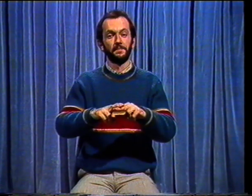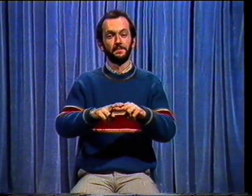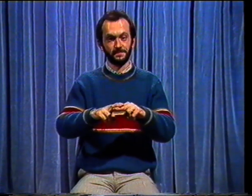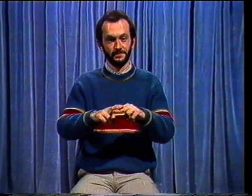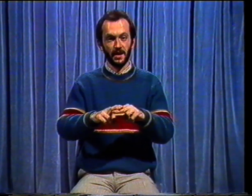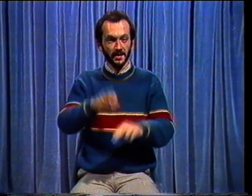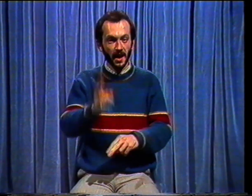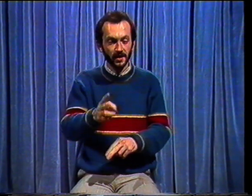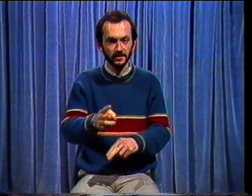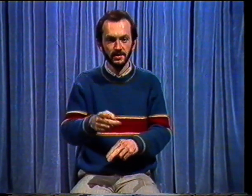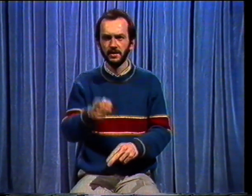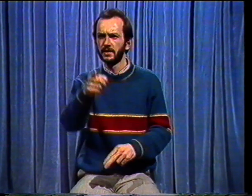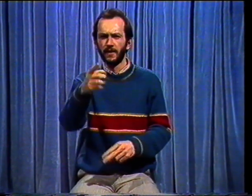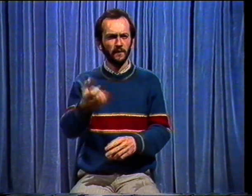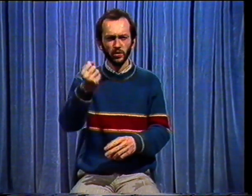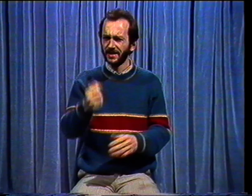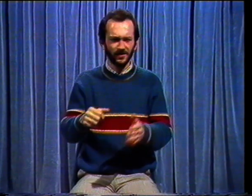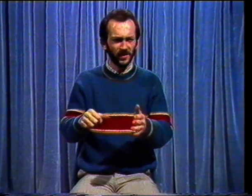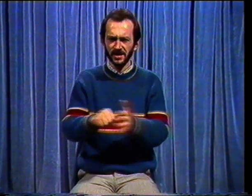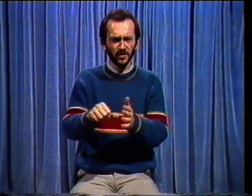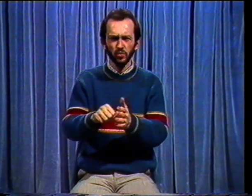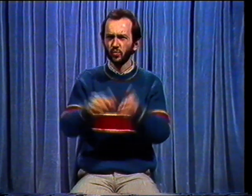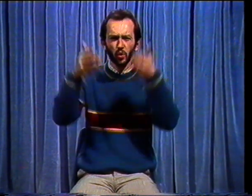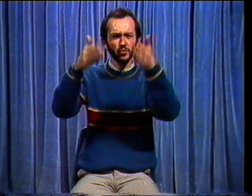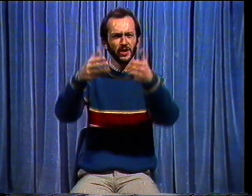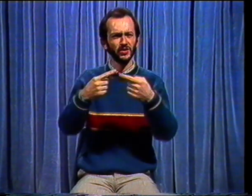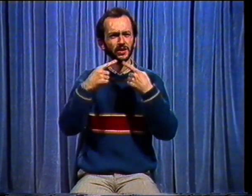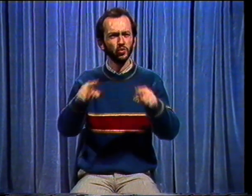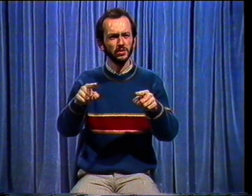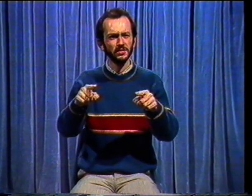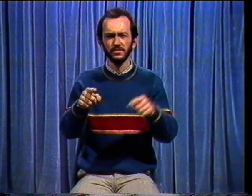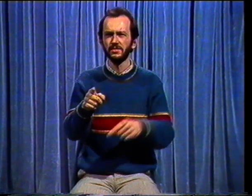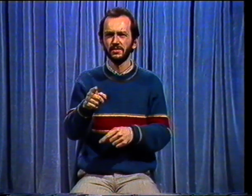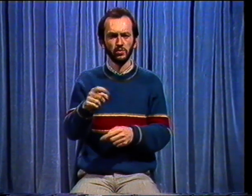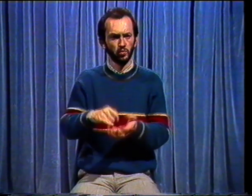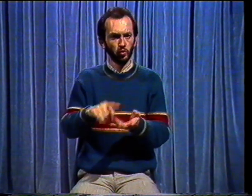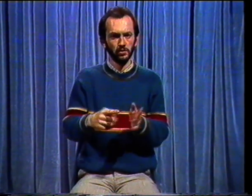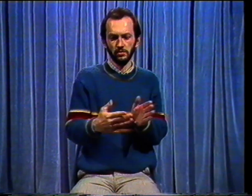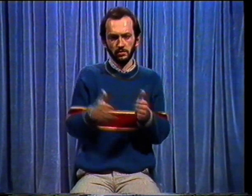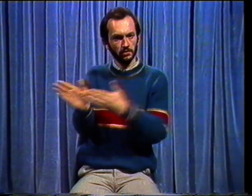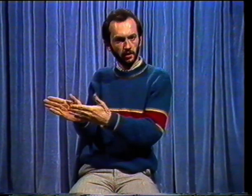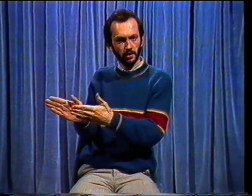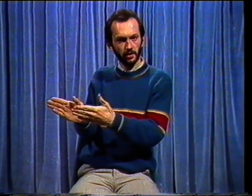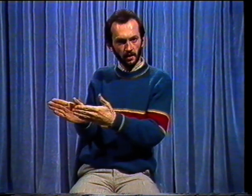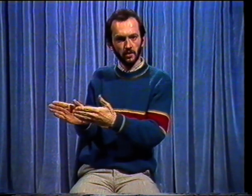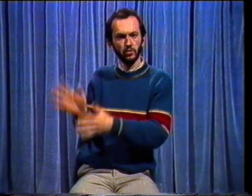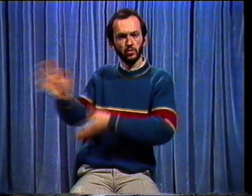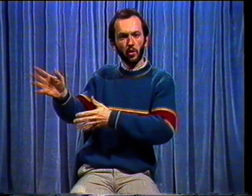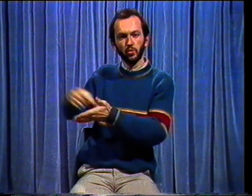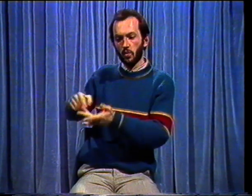Fiona, again, is finding it very difficult to concentrate on the teacher. So she turns and